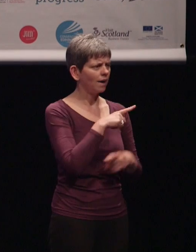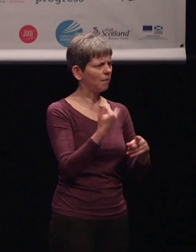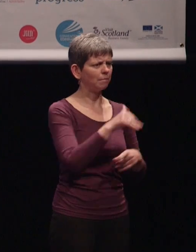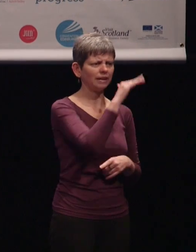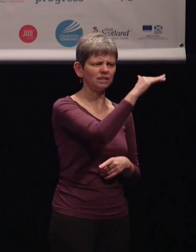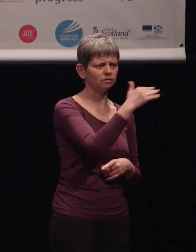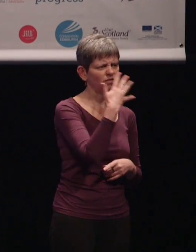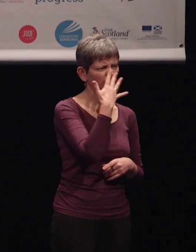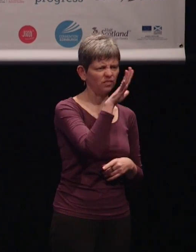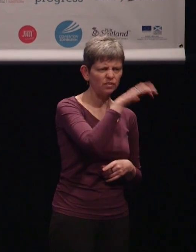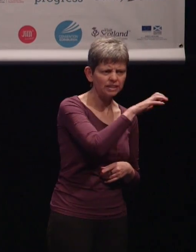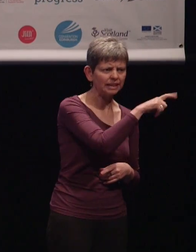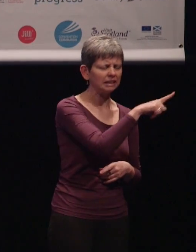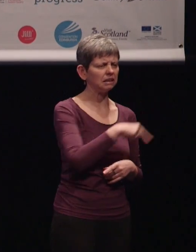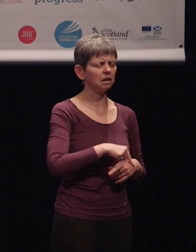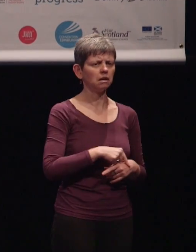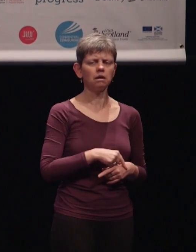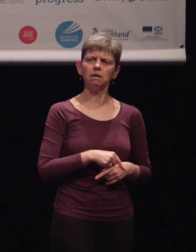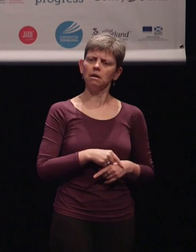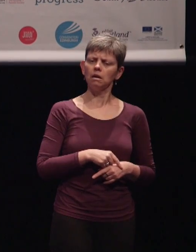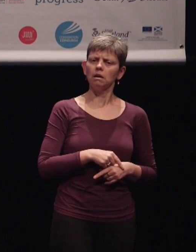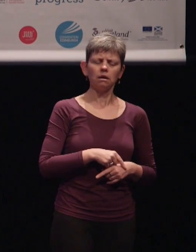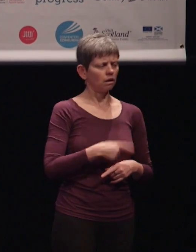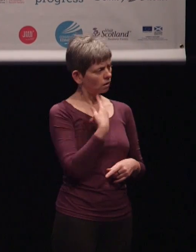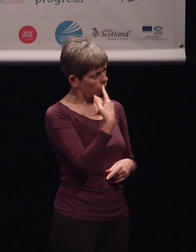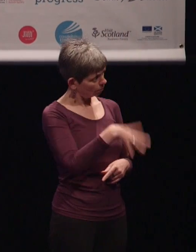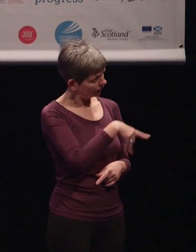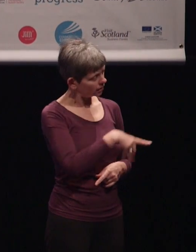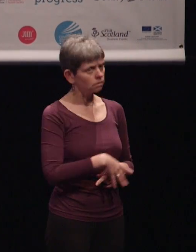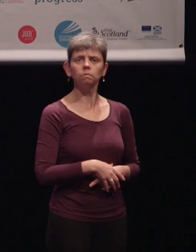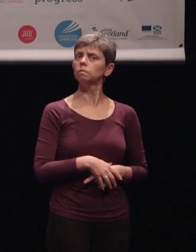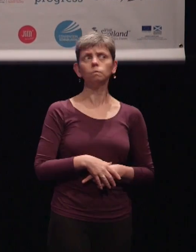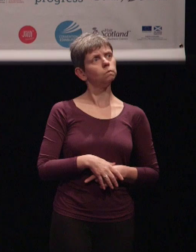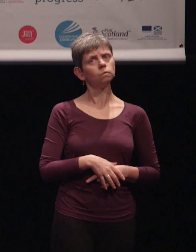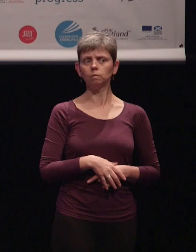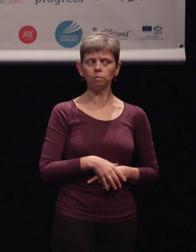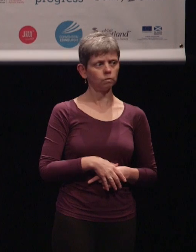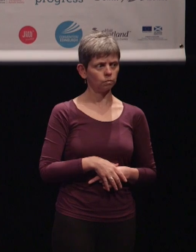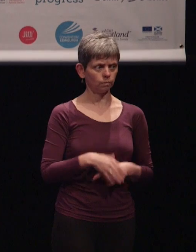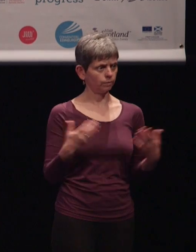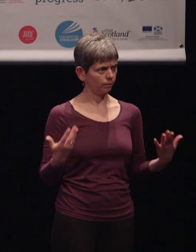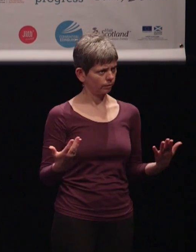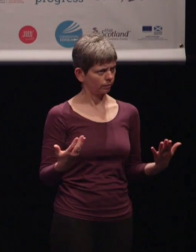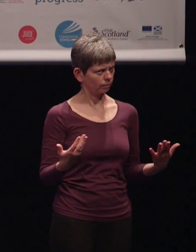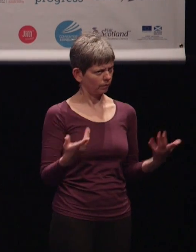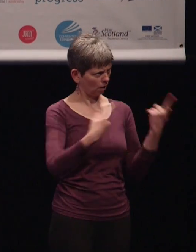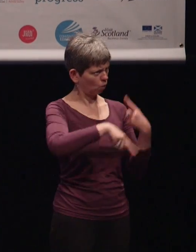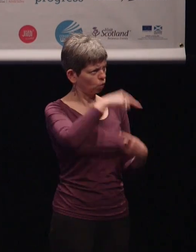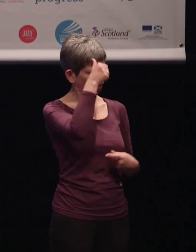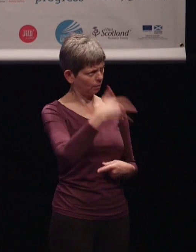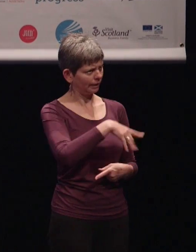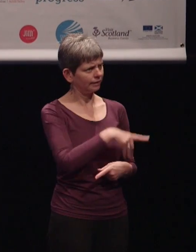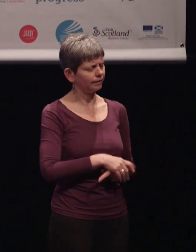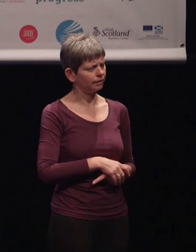a regular school with autism would flatly deny having done something that everybody else knows he has done. To me, he or she,